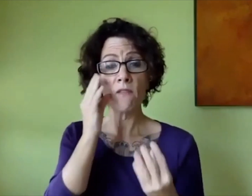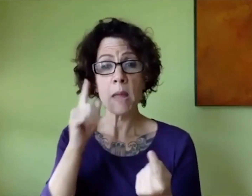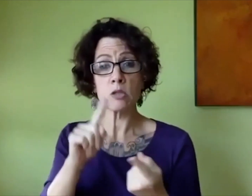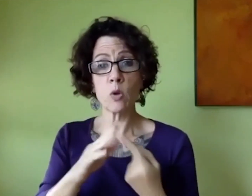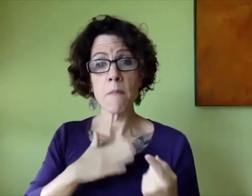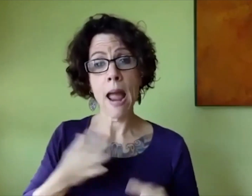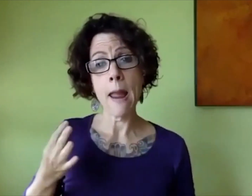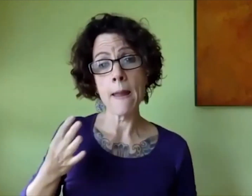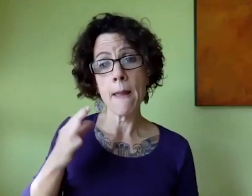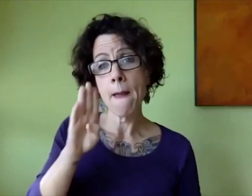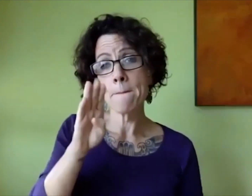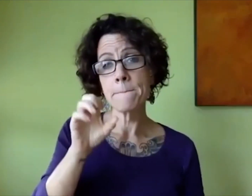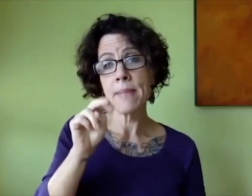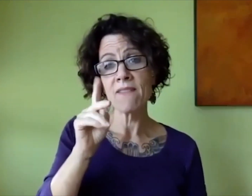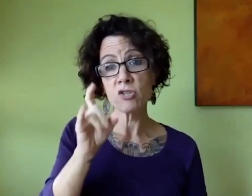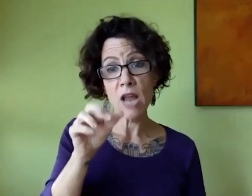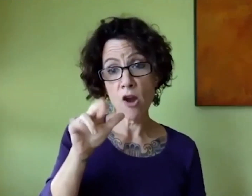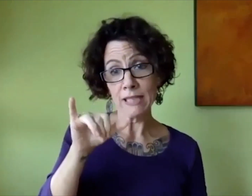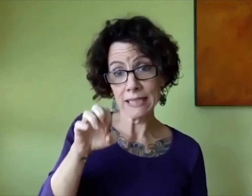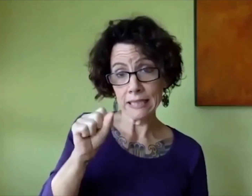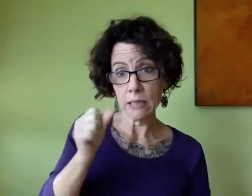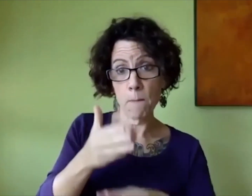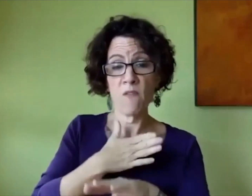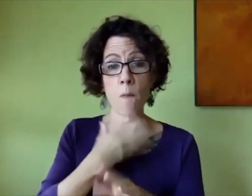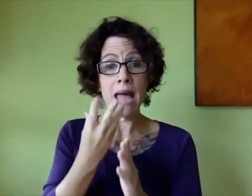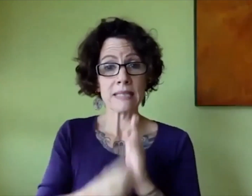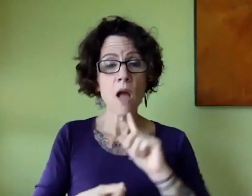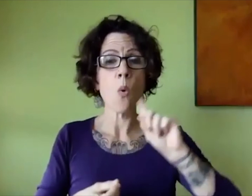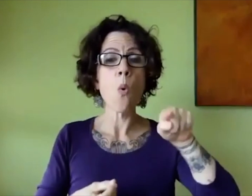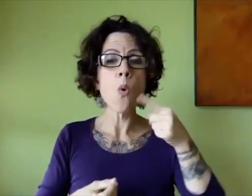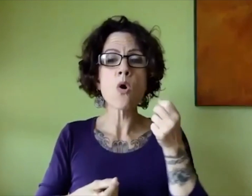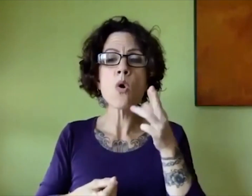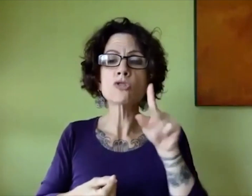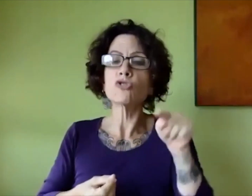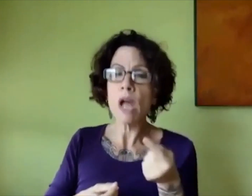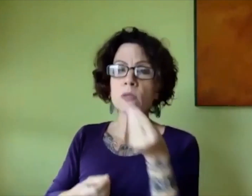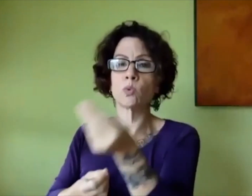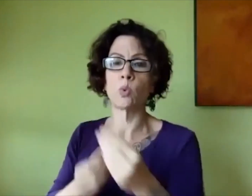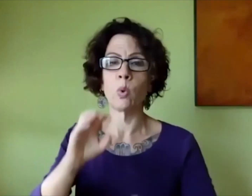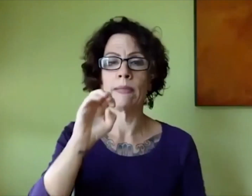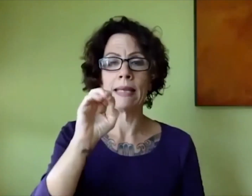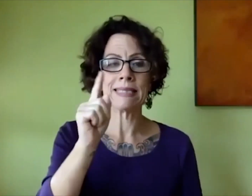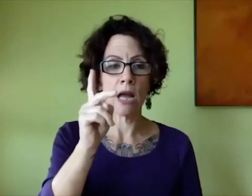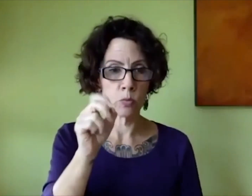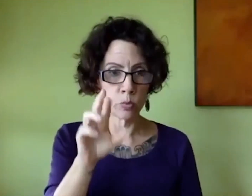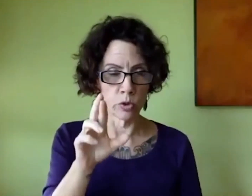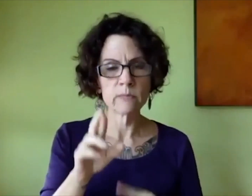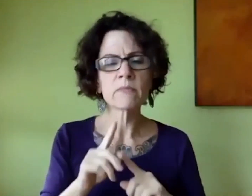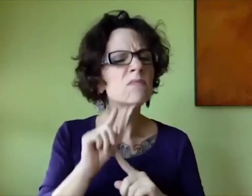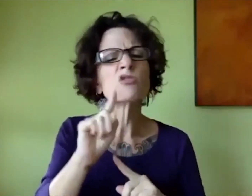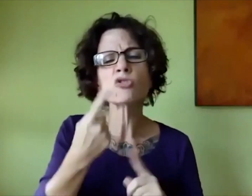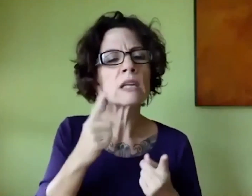Do I give the will information to my beneficiaries before I pass away, or just give it to the